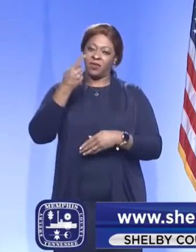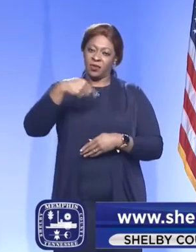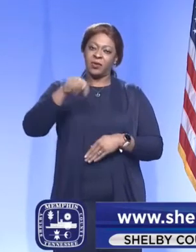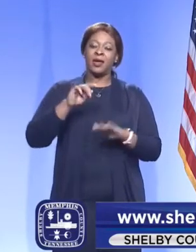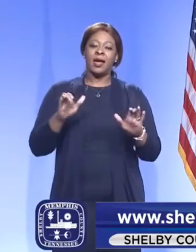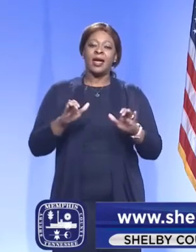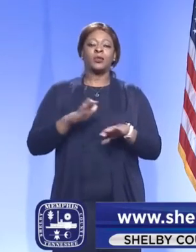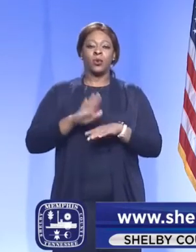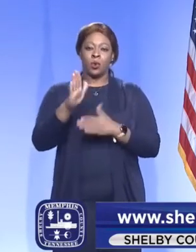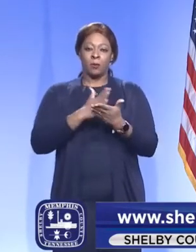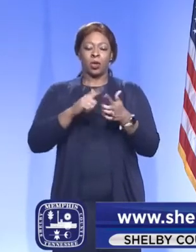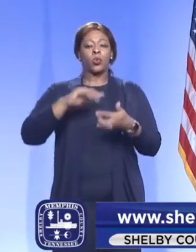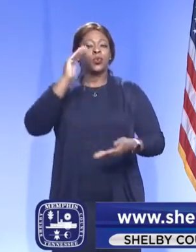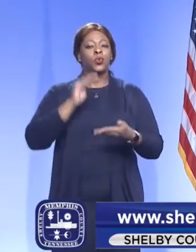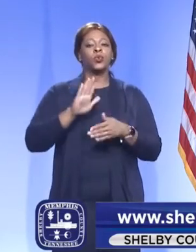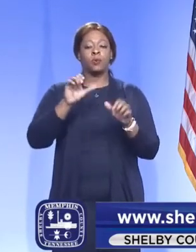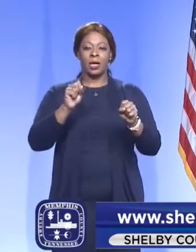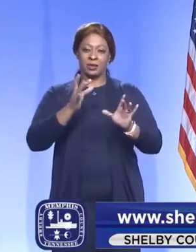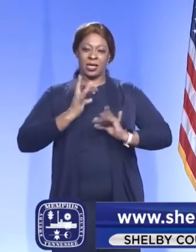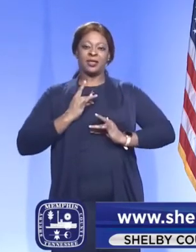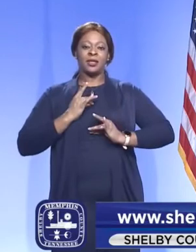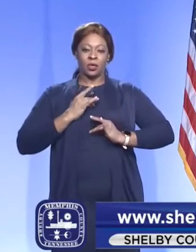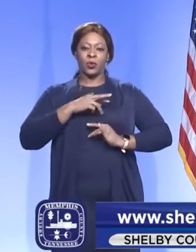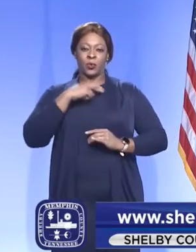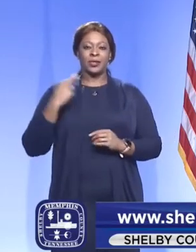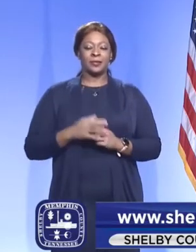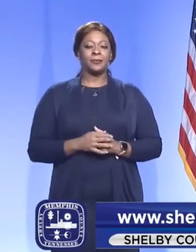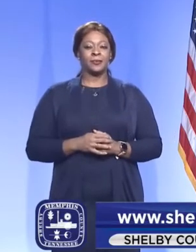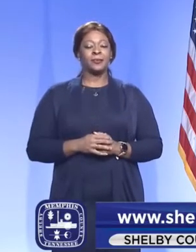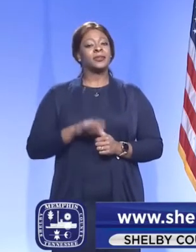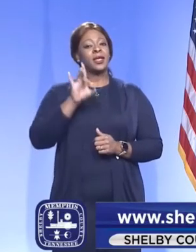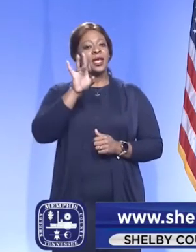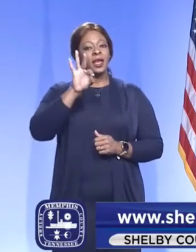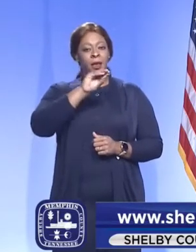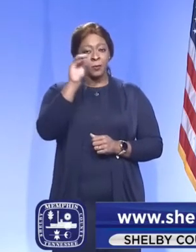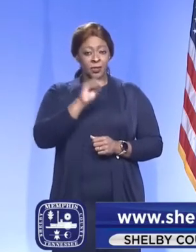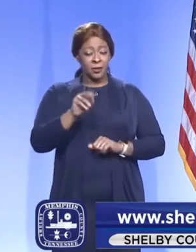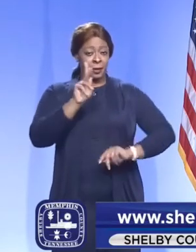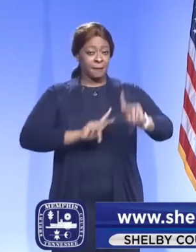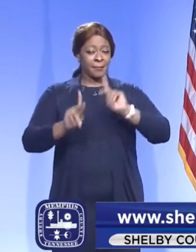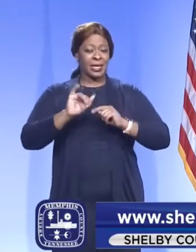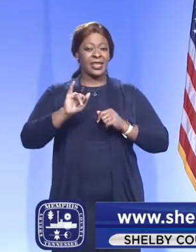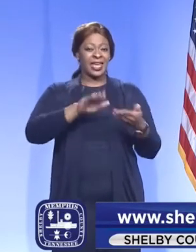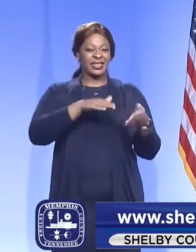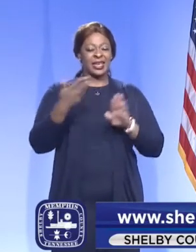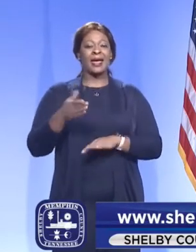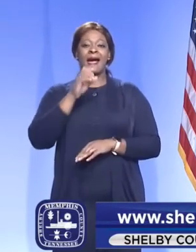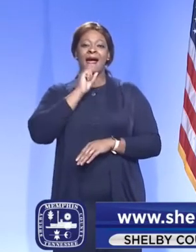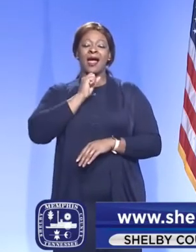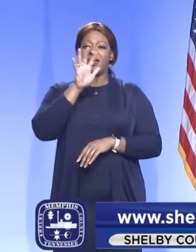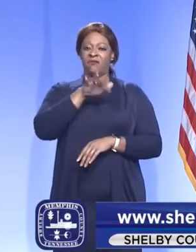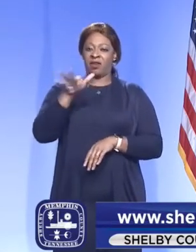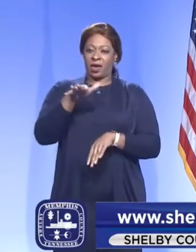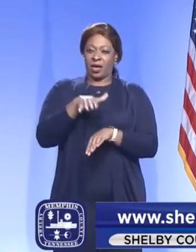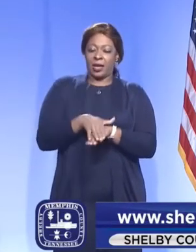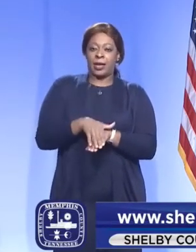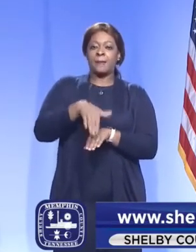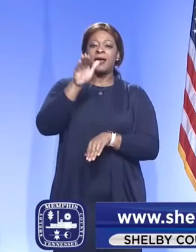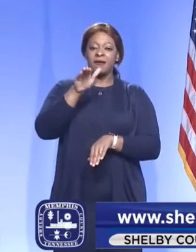from COVID-19 disease. Wash your hands frequently, use hand sanitizer, always wear a mask in public, avoid large